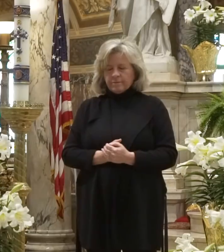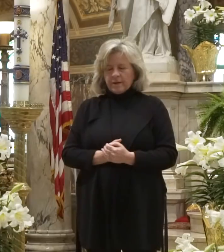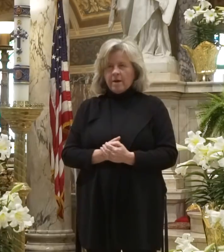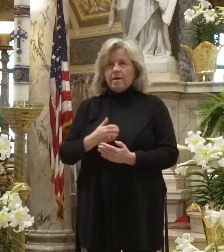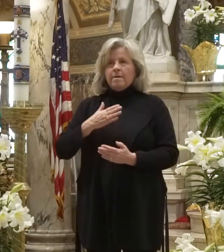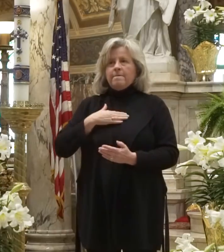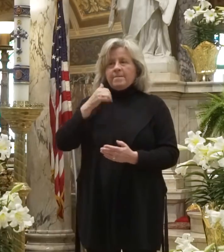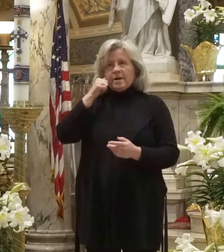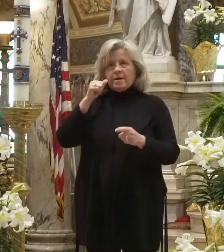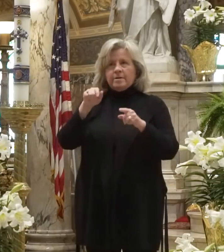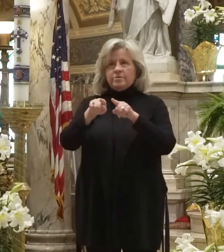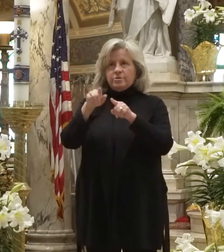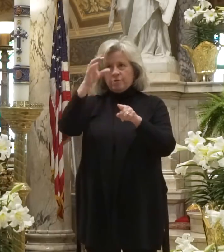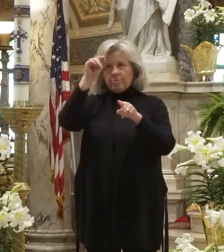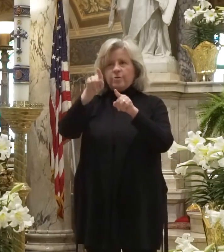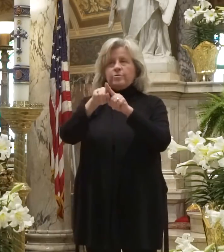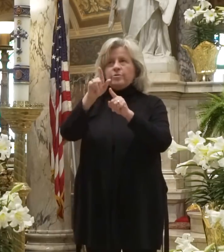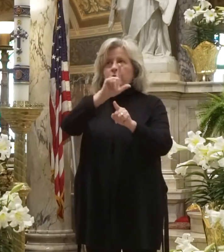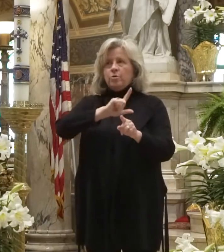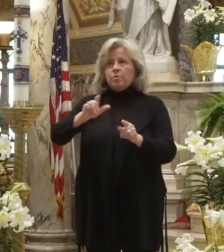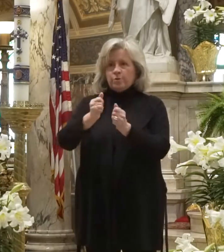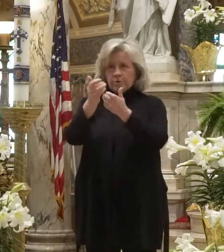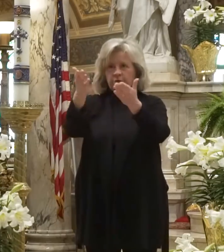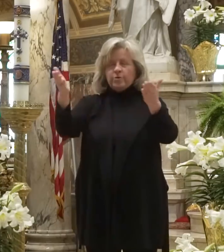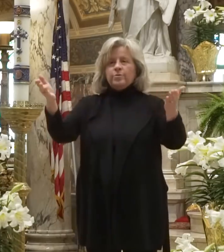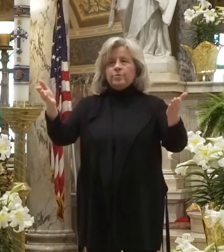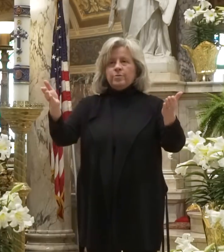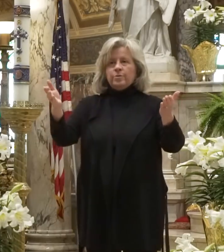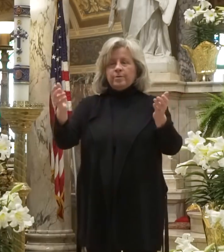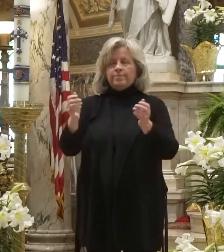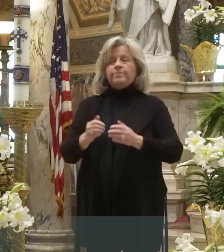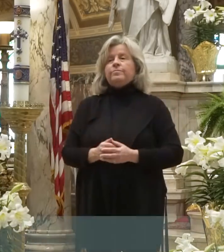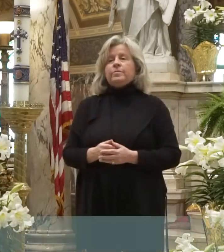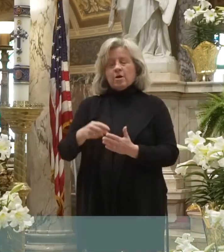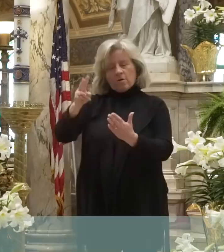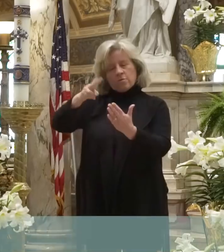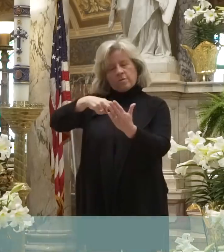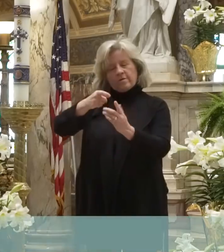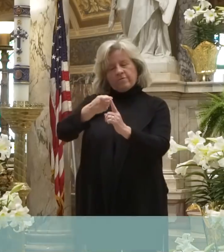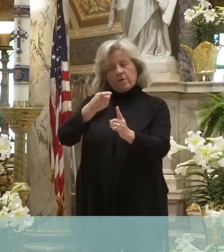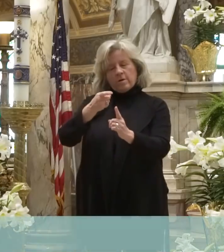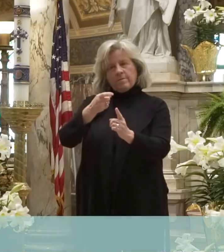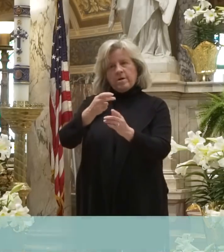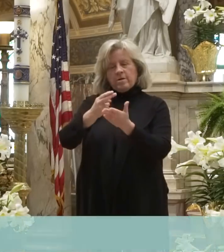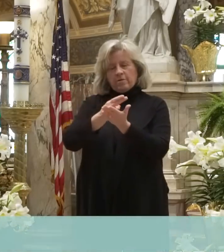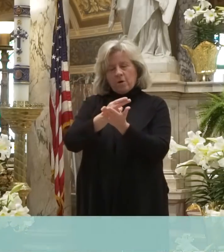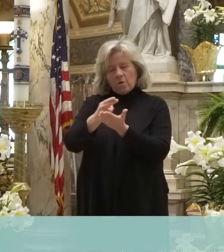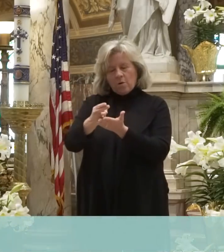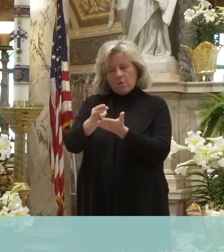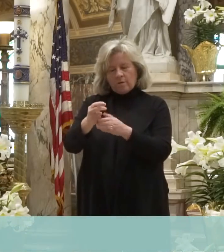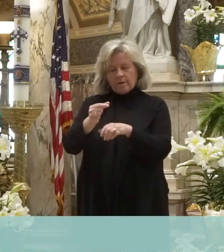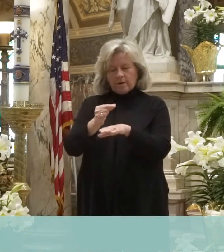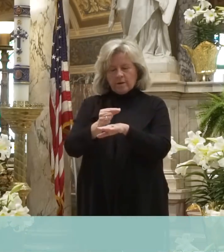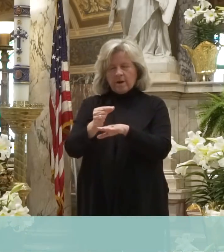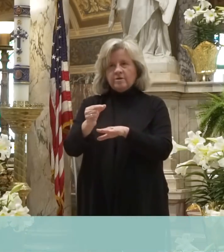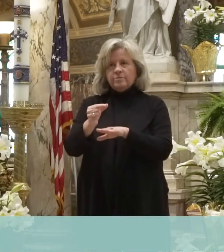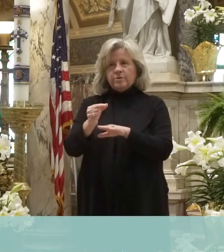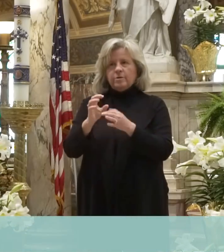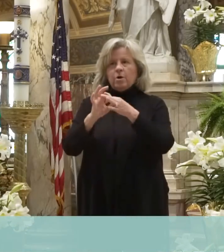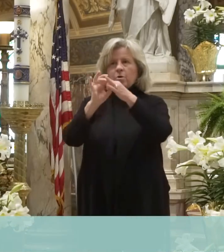My sisters and brothers, the Lord be with you. And with your spirit. A reading from the Holy Gospel according to